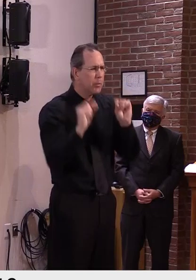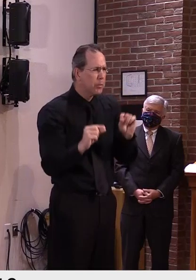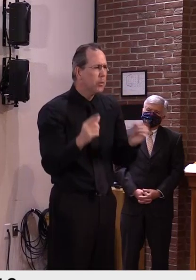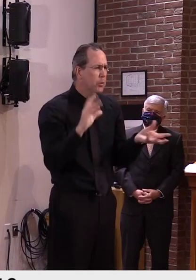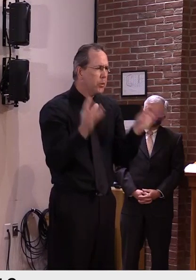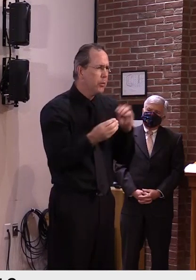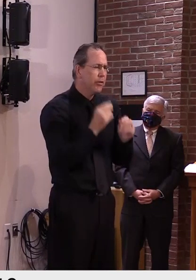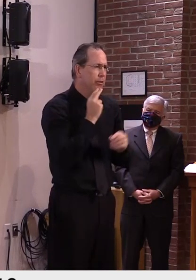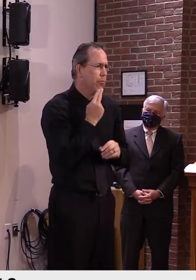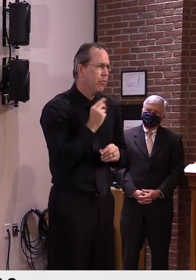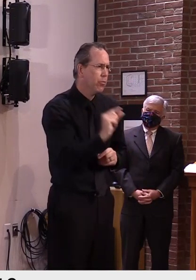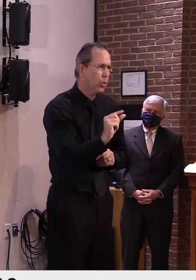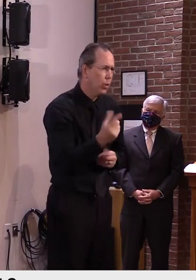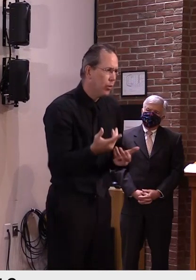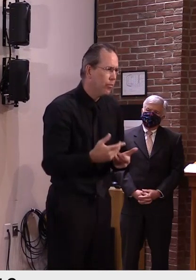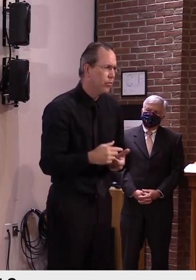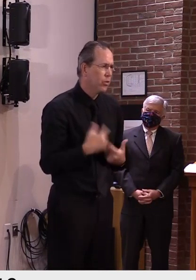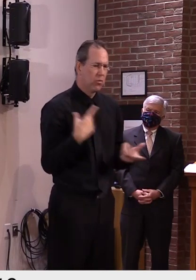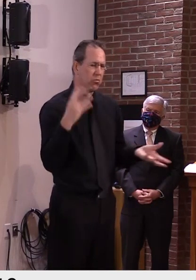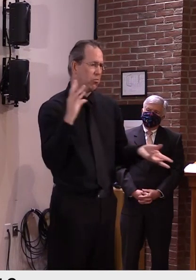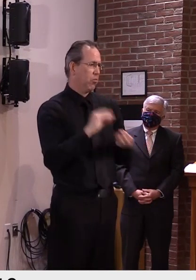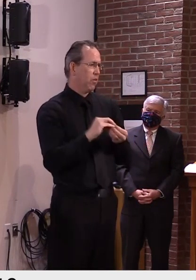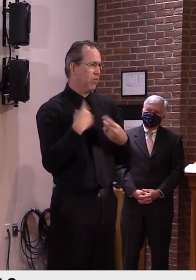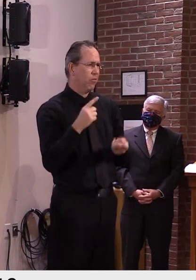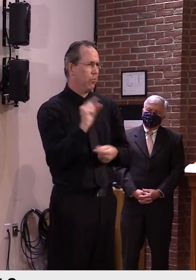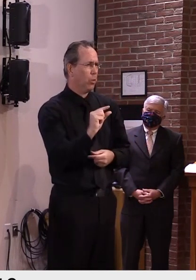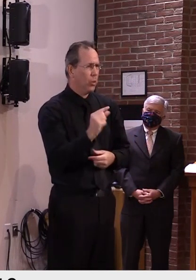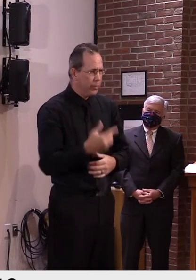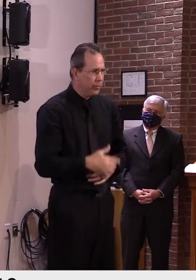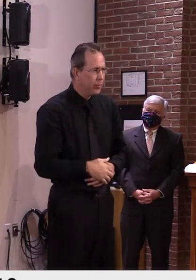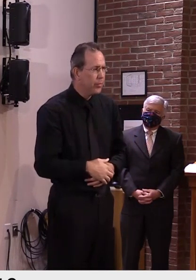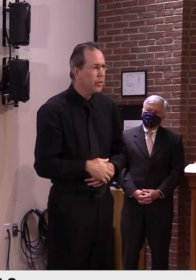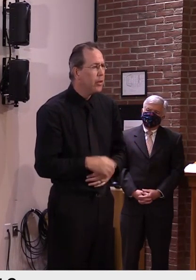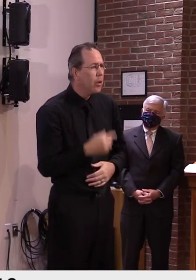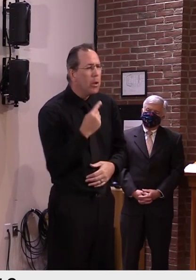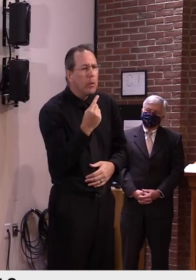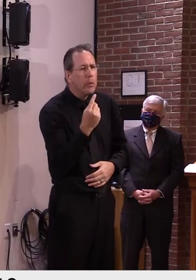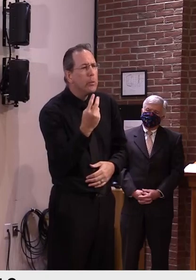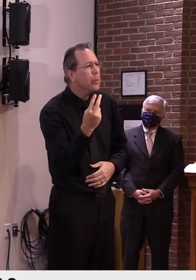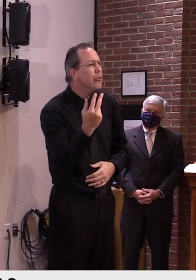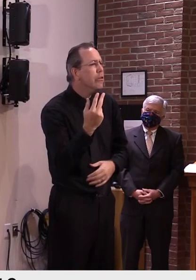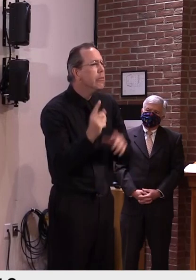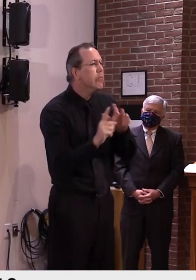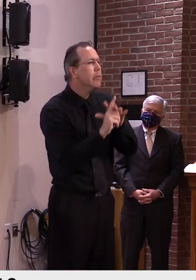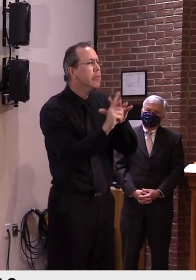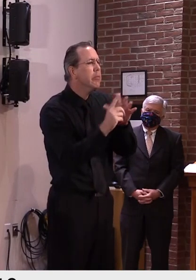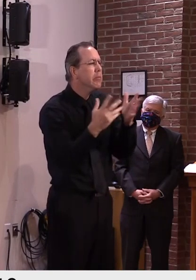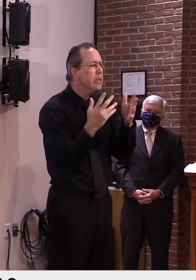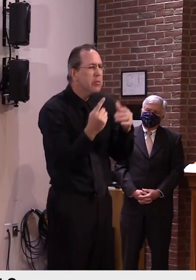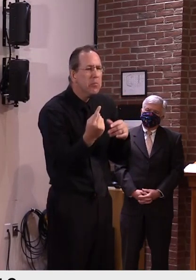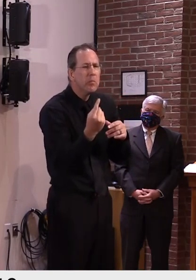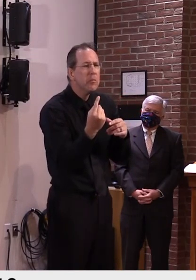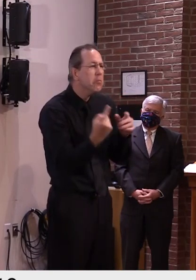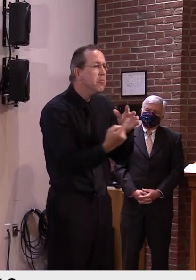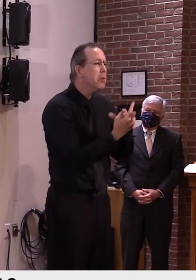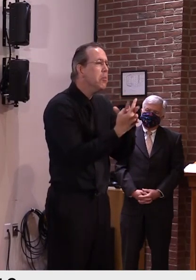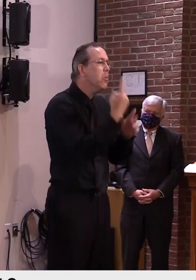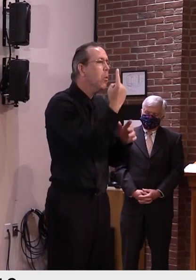they're starting from. But because they're starting from a very low number to begin with, and we're dealing with very low numbers, I'd attribute that more to the increase than anything else.